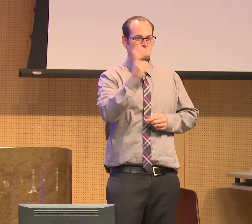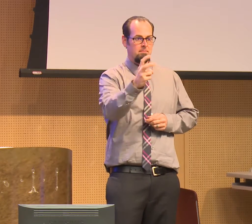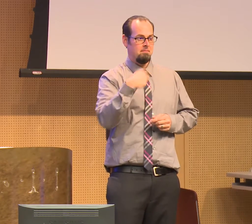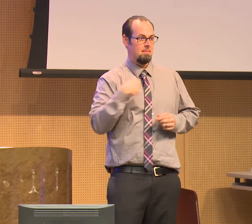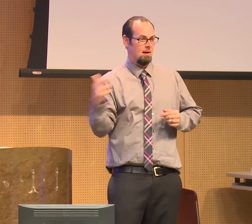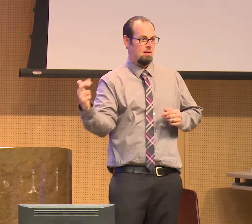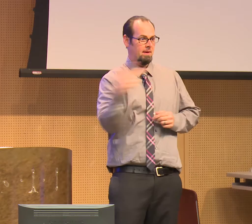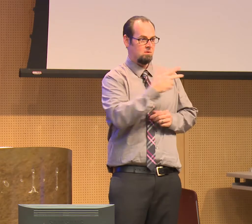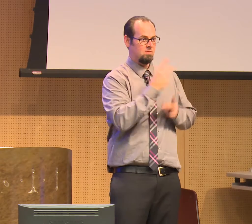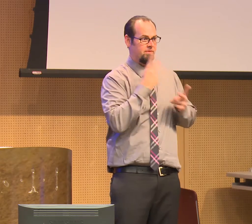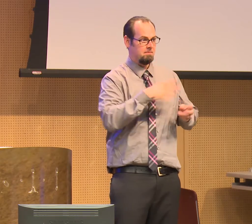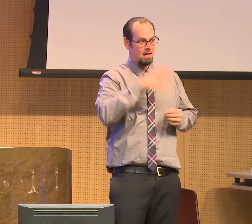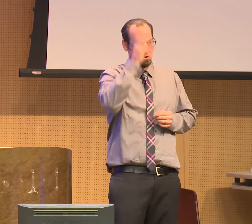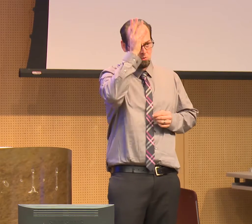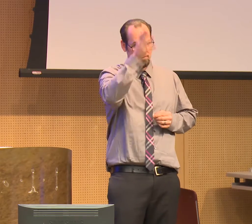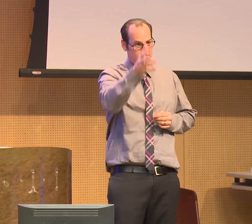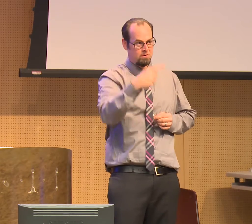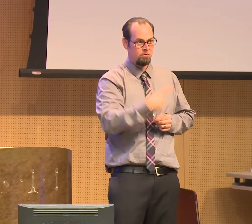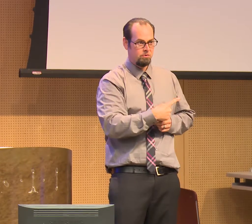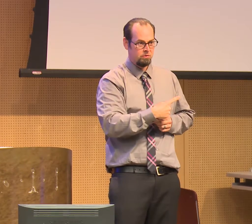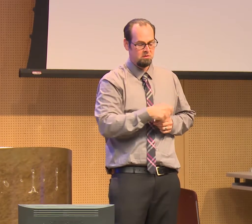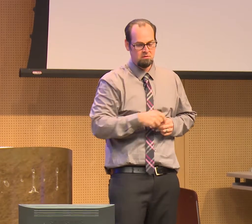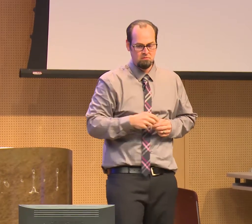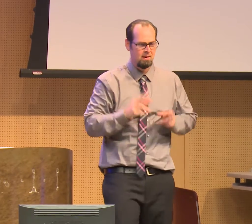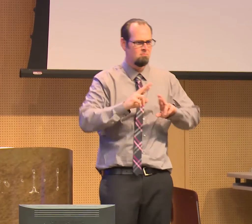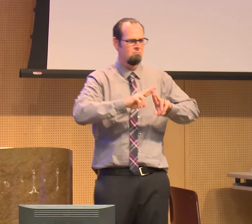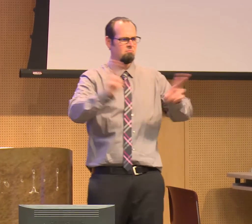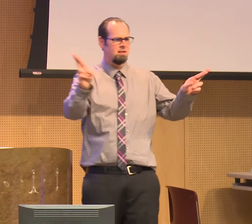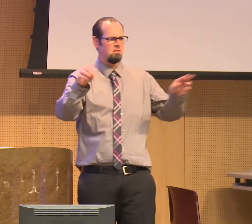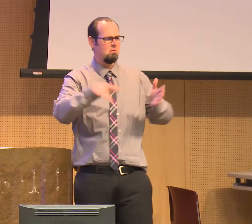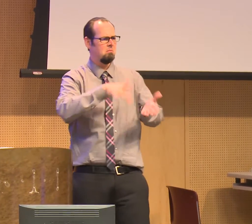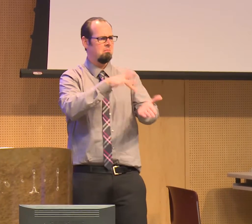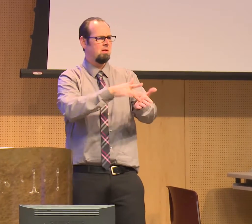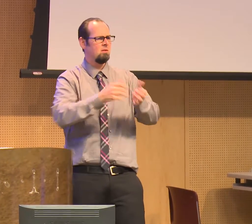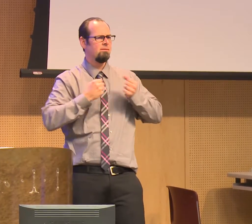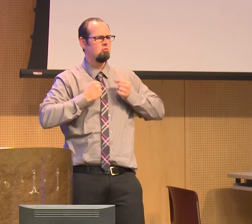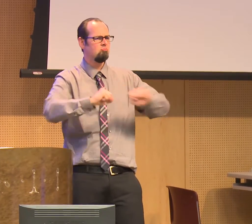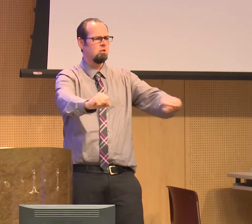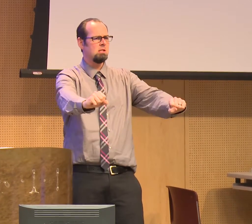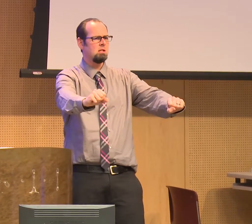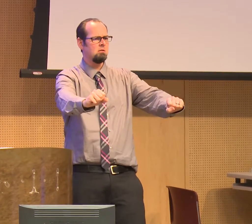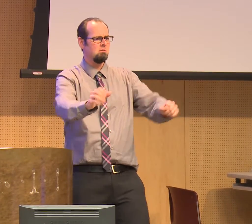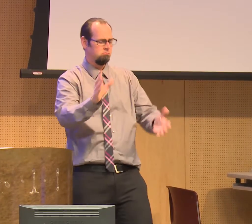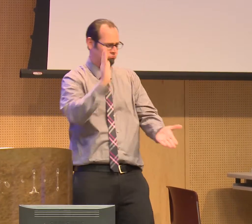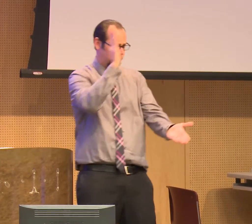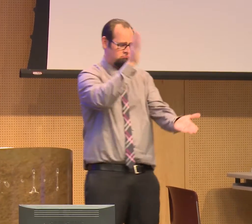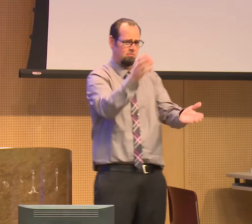to my grandfather's, he had the cannon ready for me. He had said it's out in the middle of the